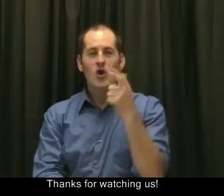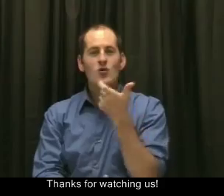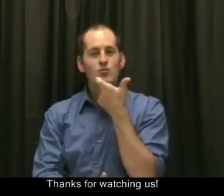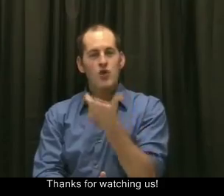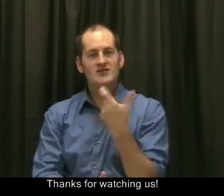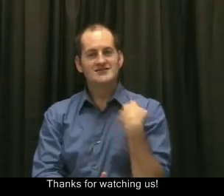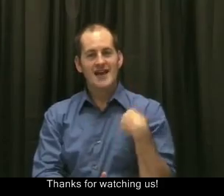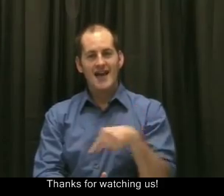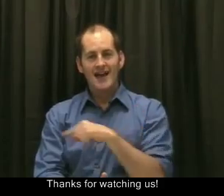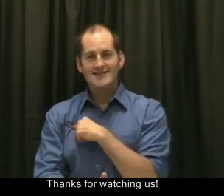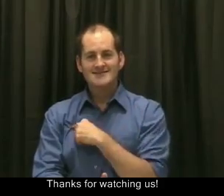Thanks for watching us.